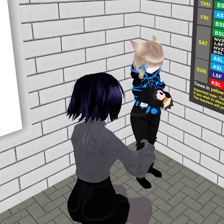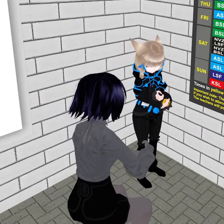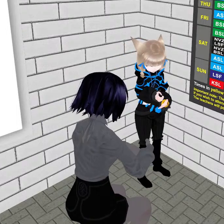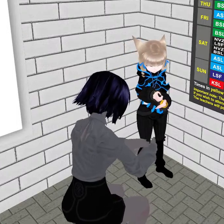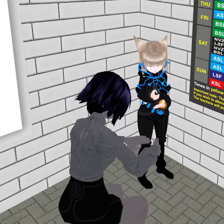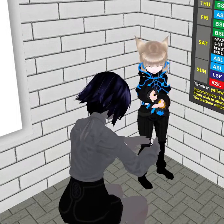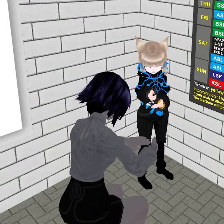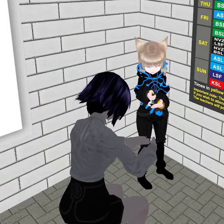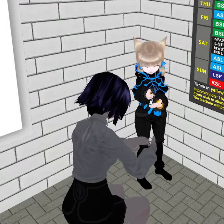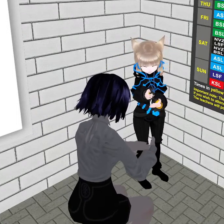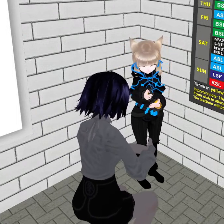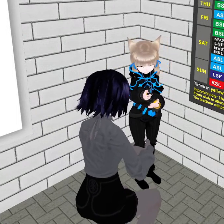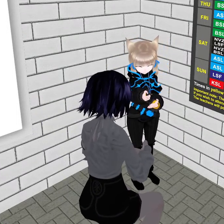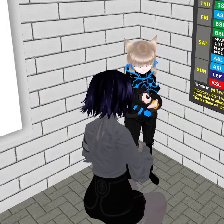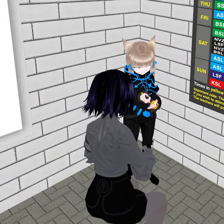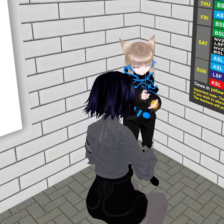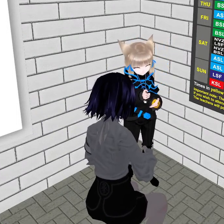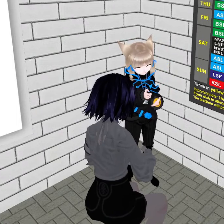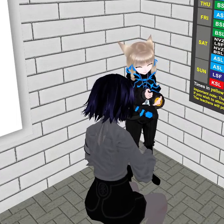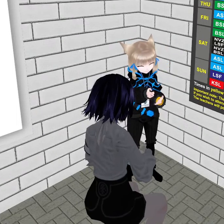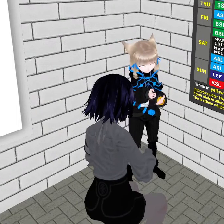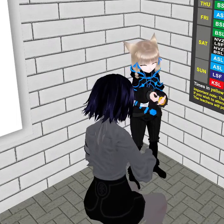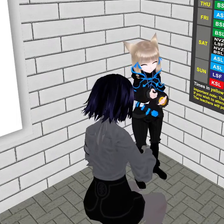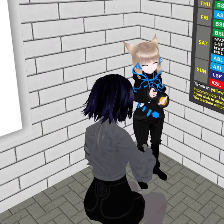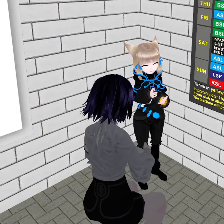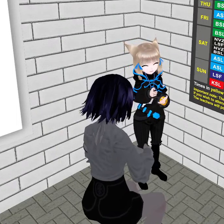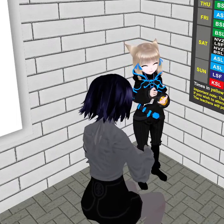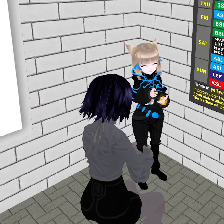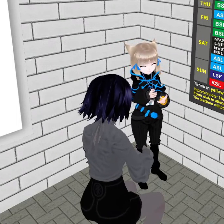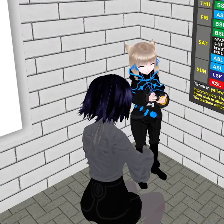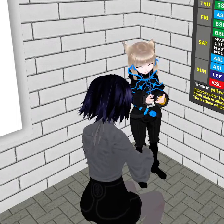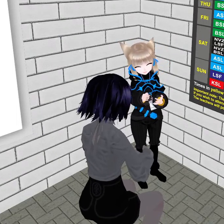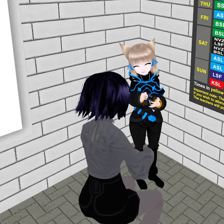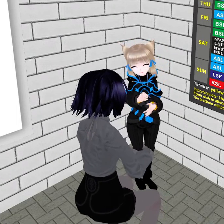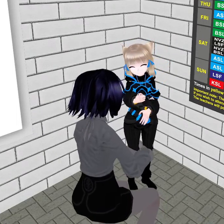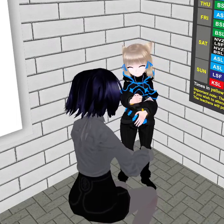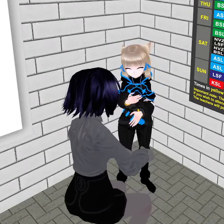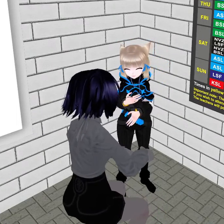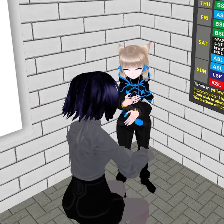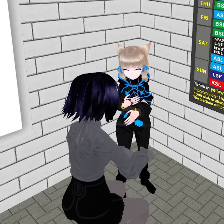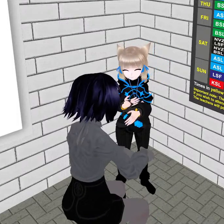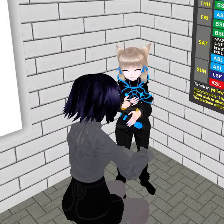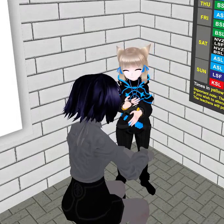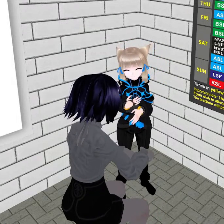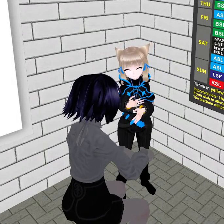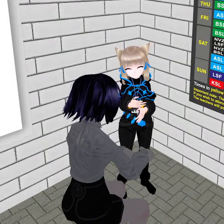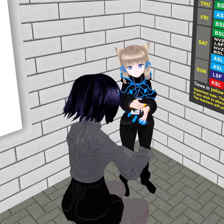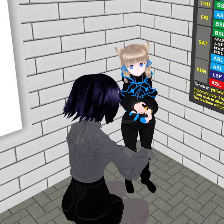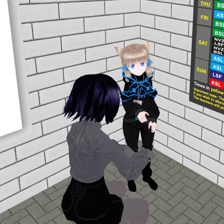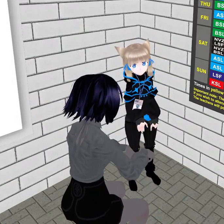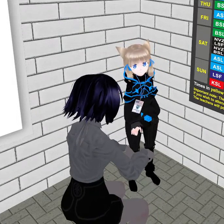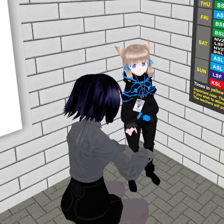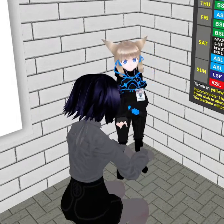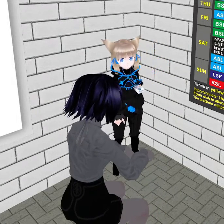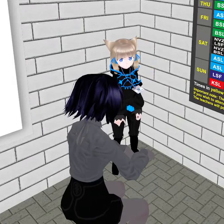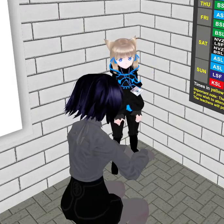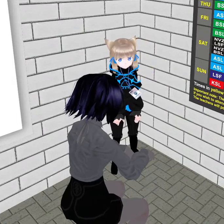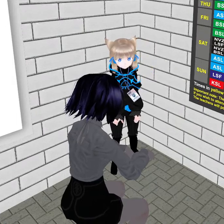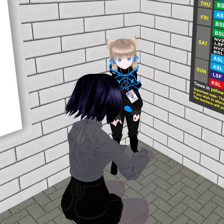classes for American, British, French, Korean, and German Sign Language. Oh, so KSL